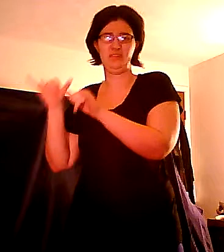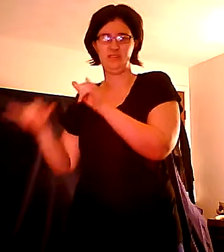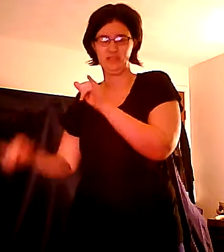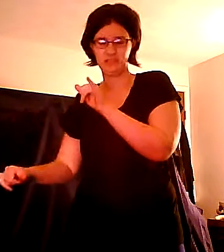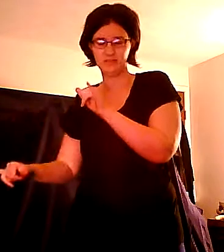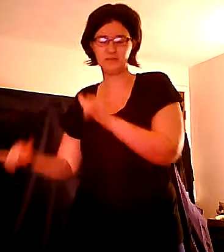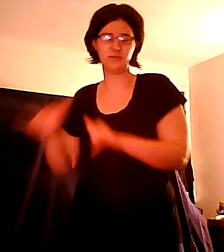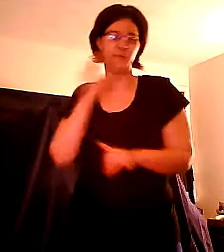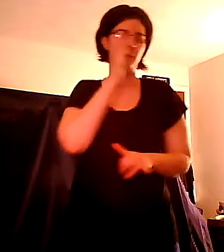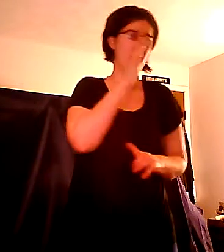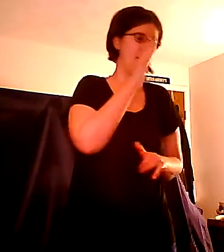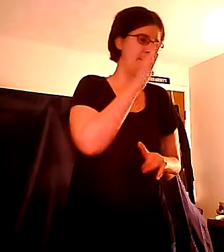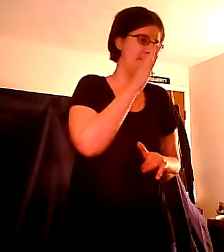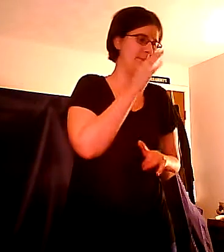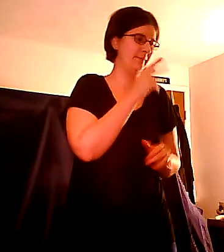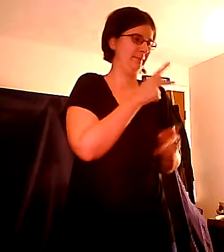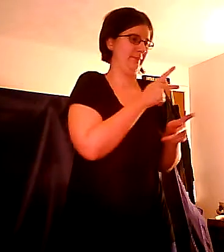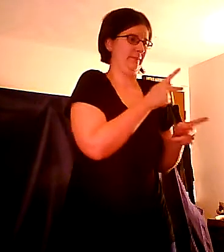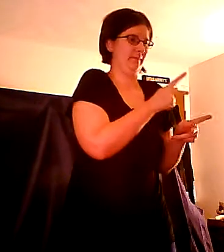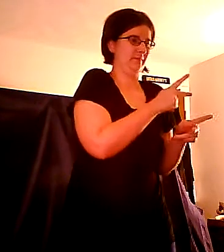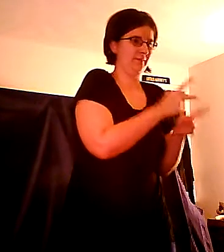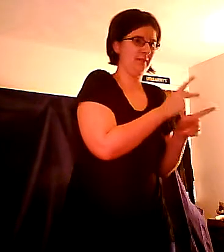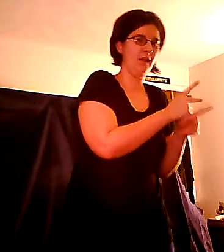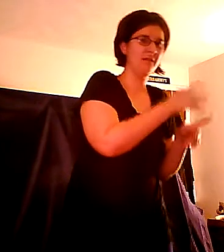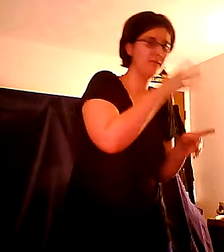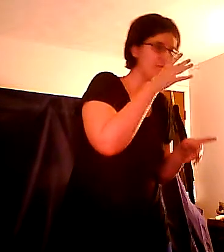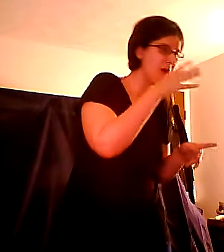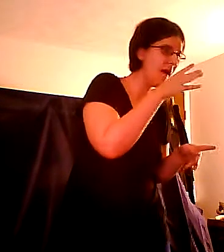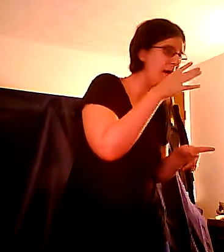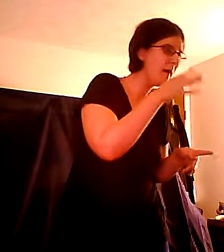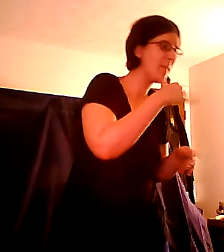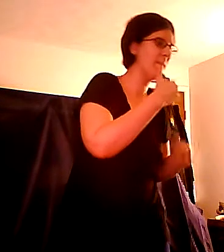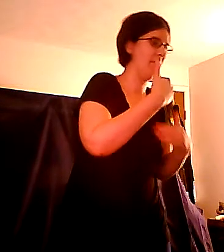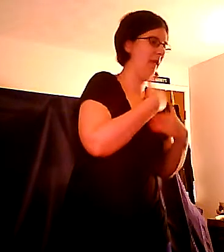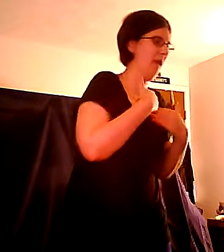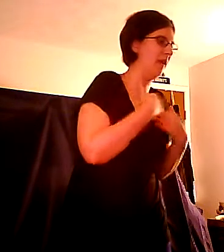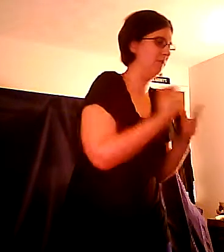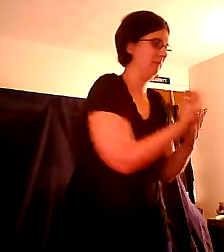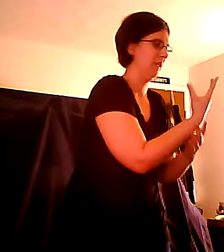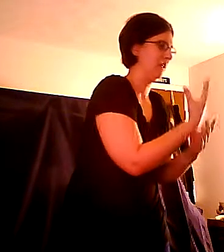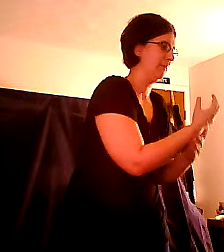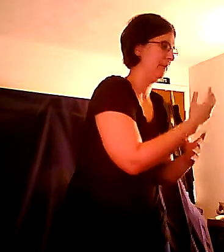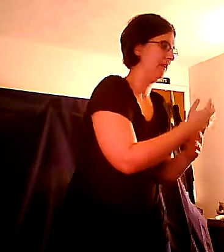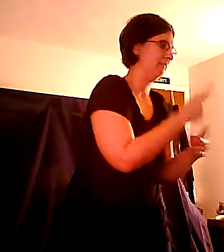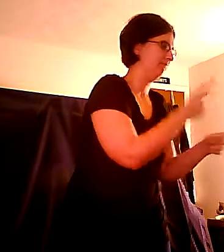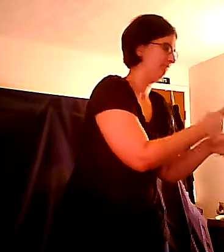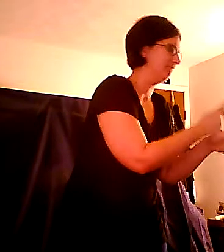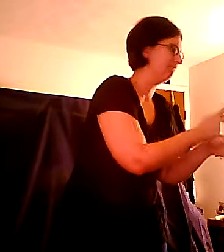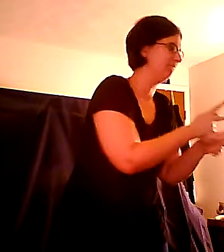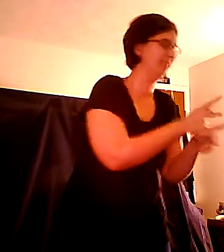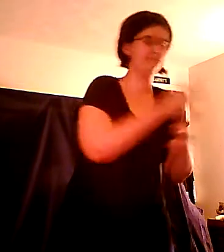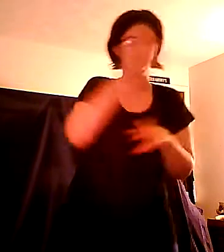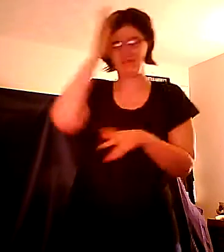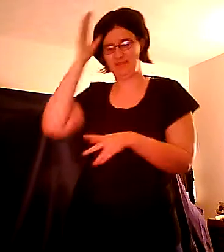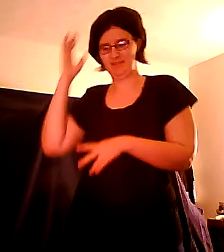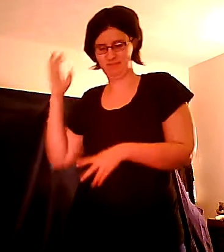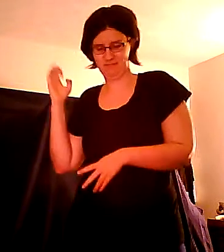the bars. Because my mother was a woman, she was not allowed to own any property. And by default, everything in my